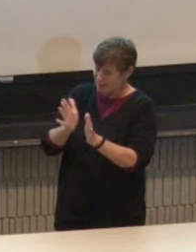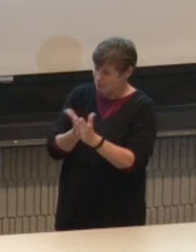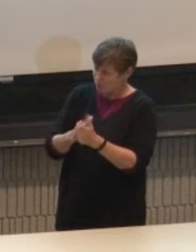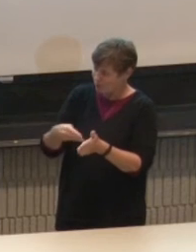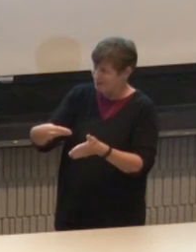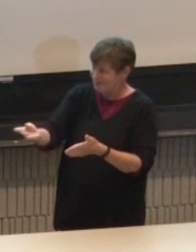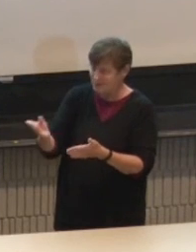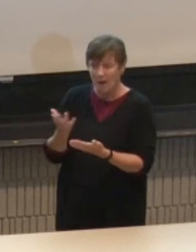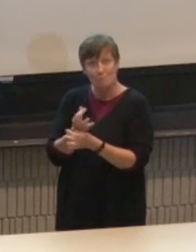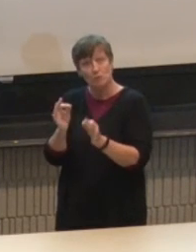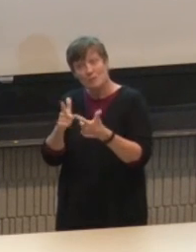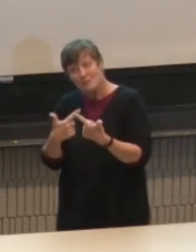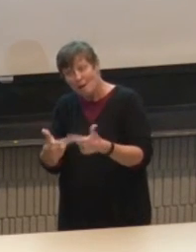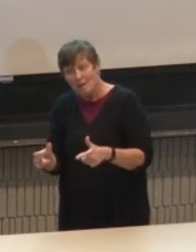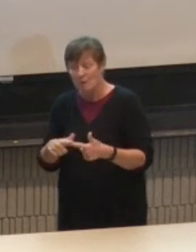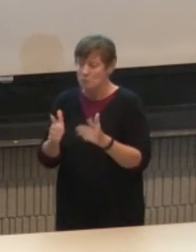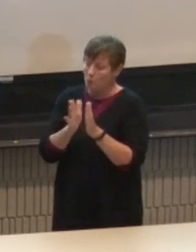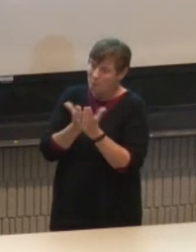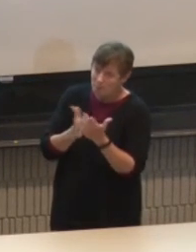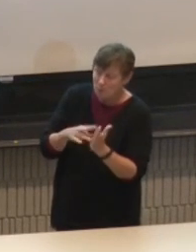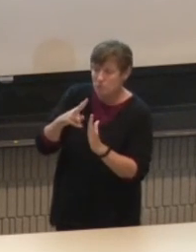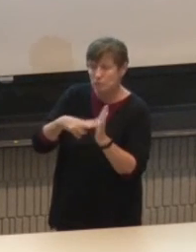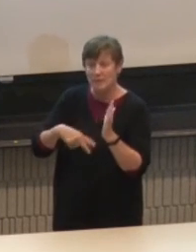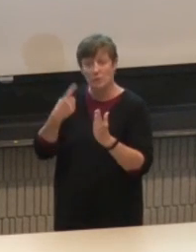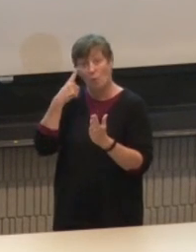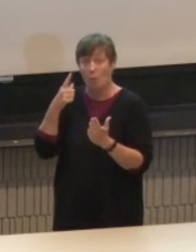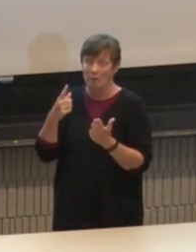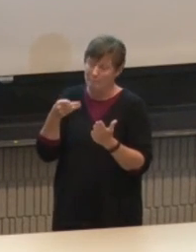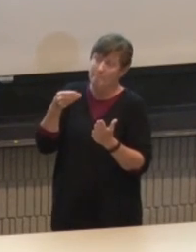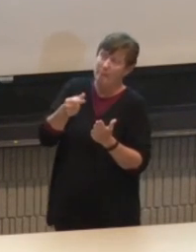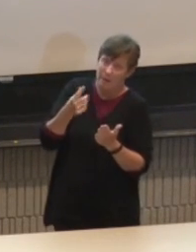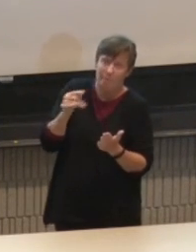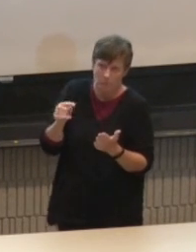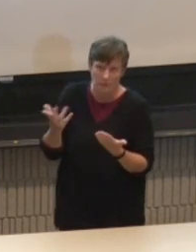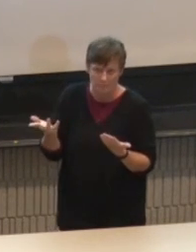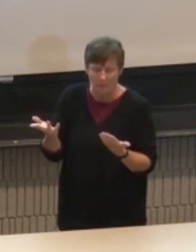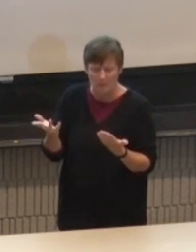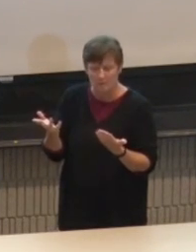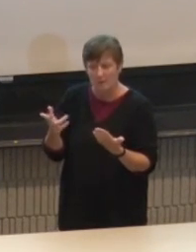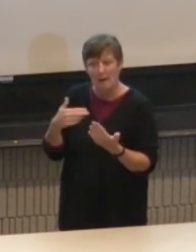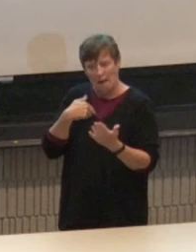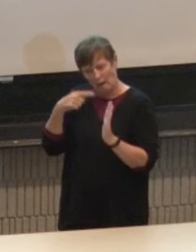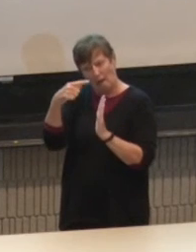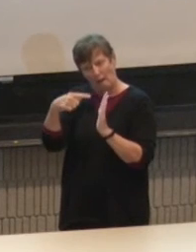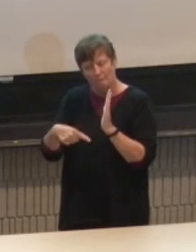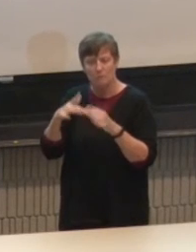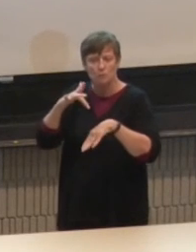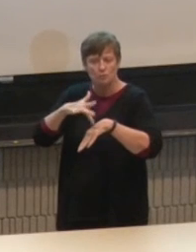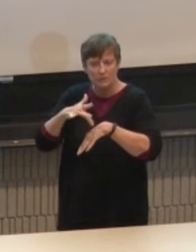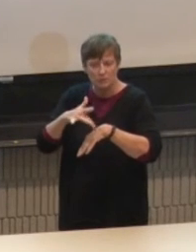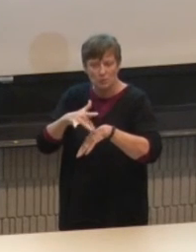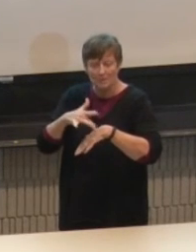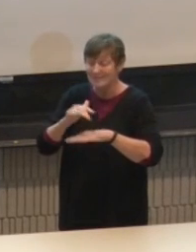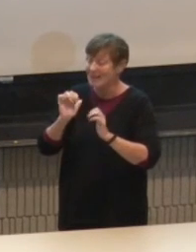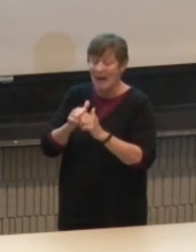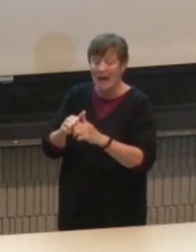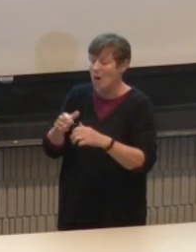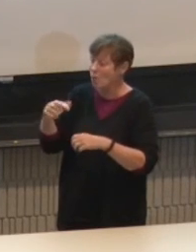take, or for-profit sign language classes you can take. That, the only way to beat the medical establishment is